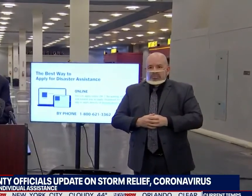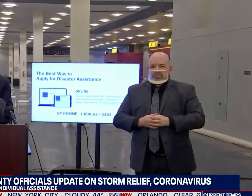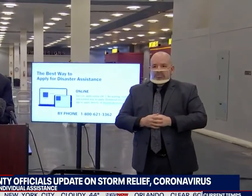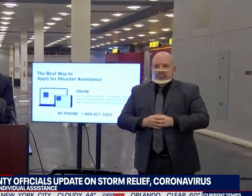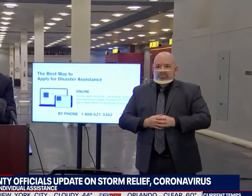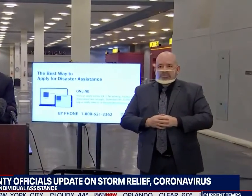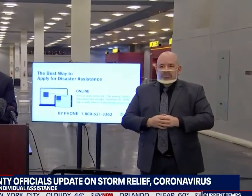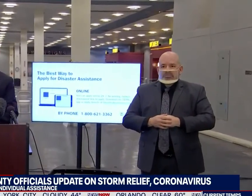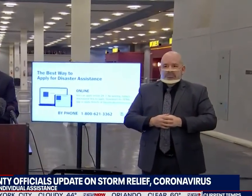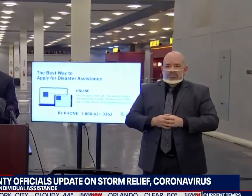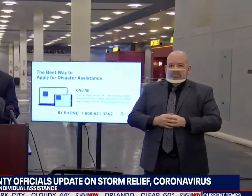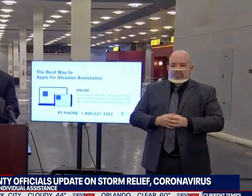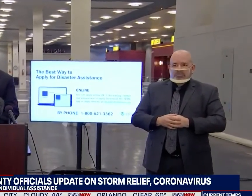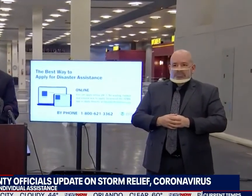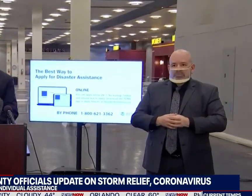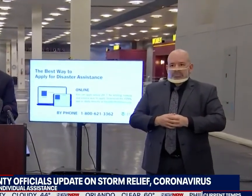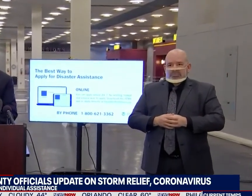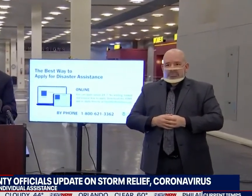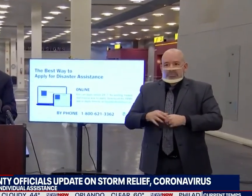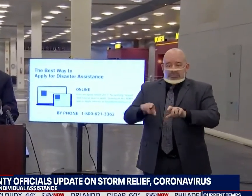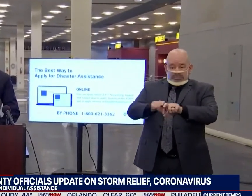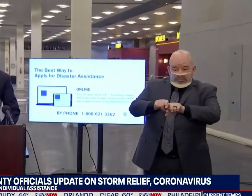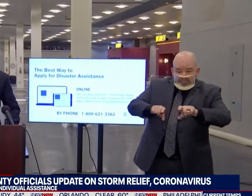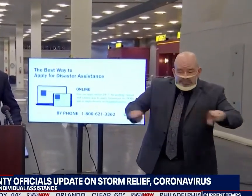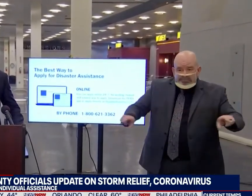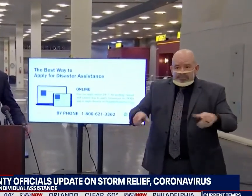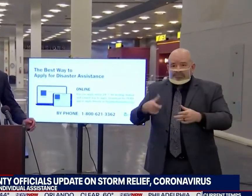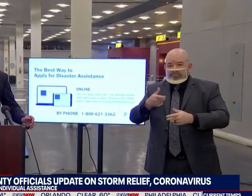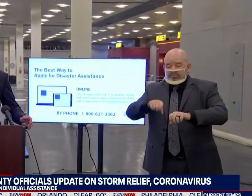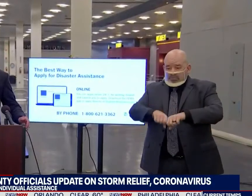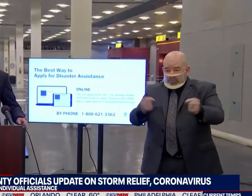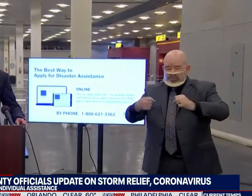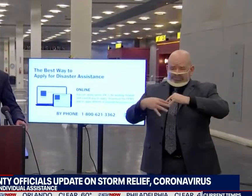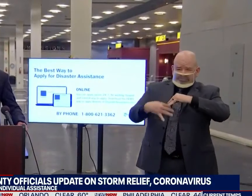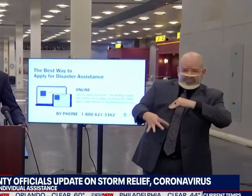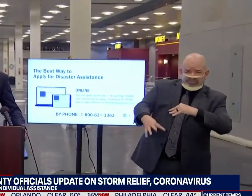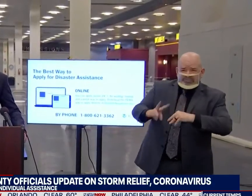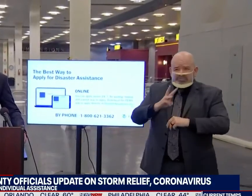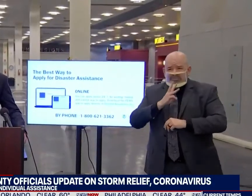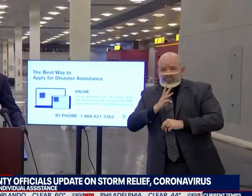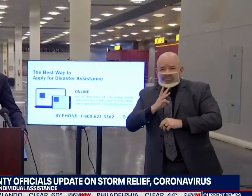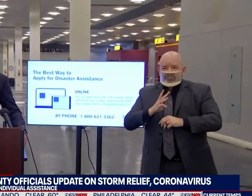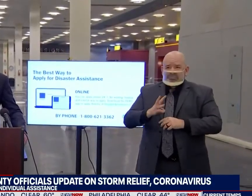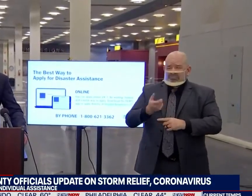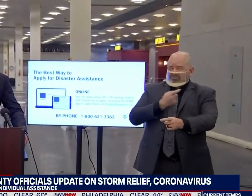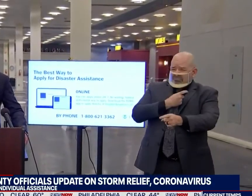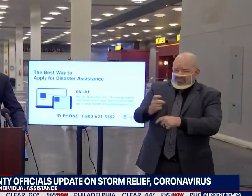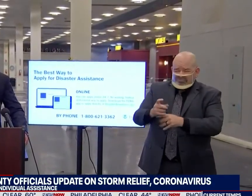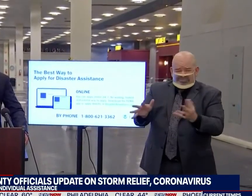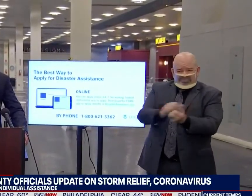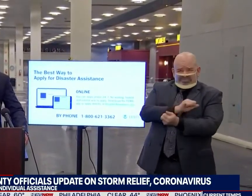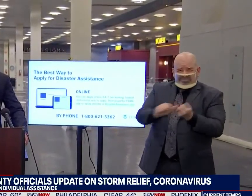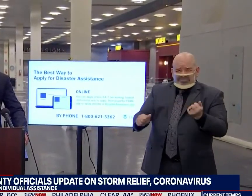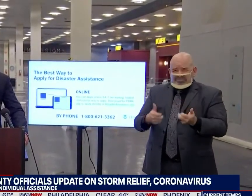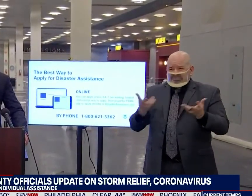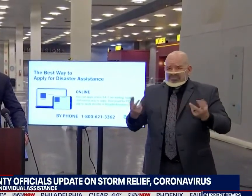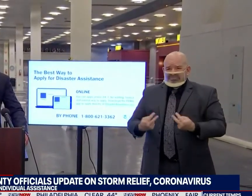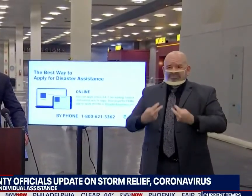ps busted, your kitchen or bathroom were destroyed. um the insurance company uh won't pay